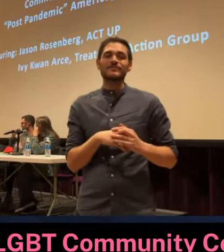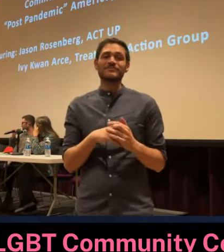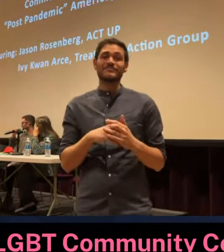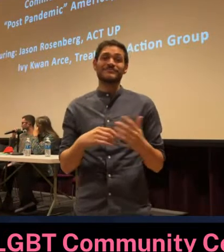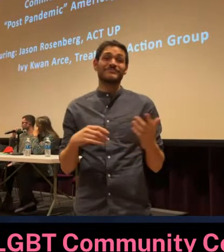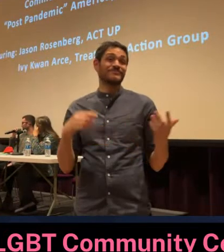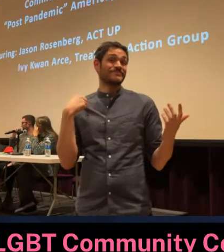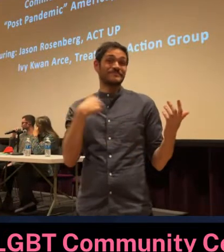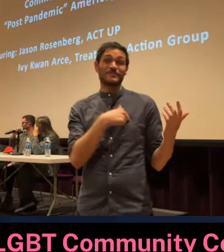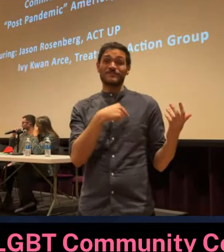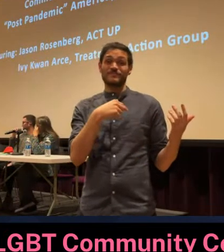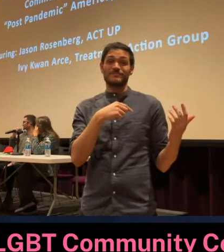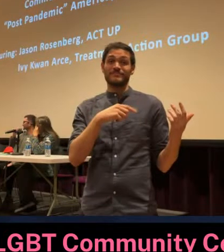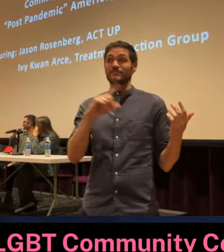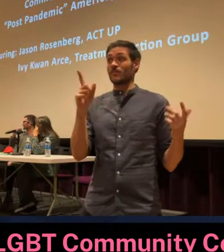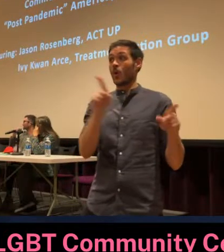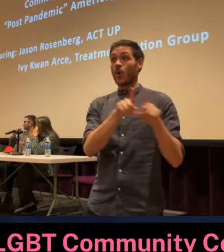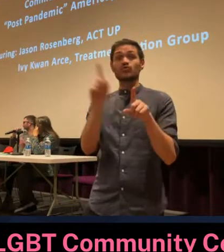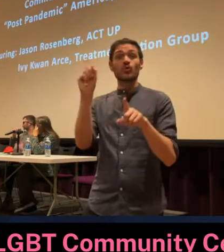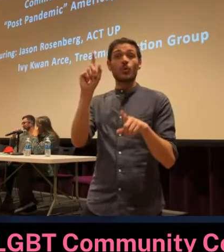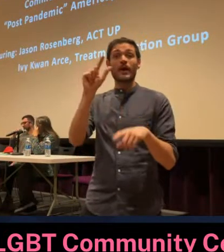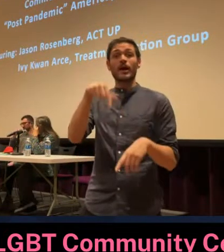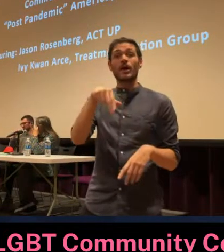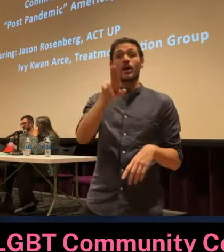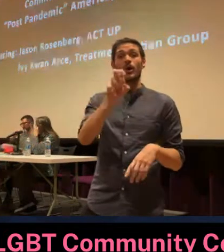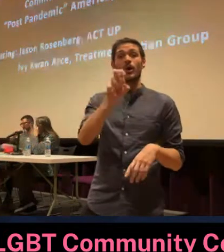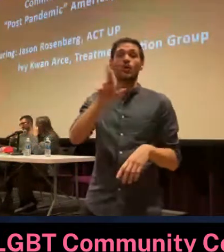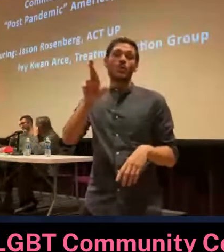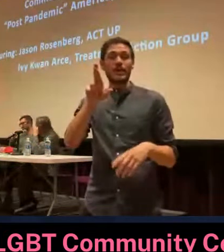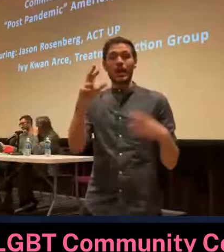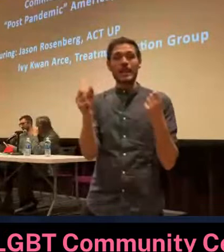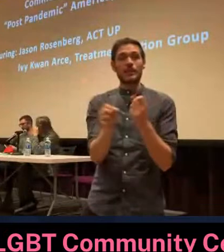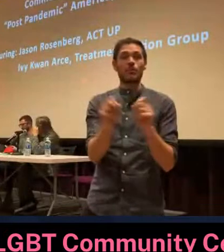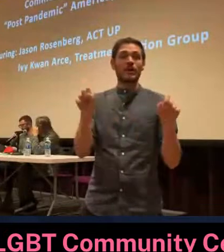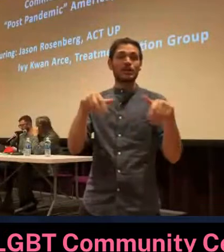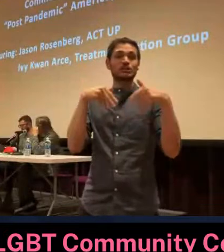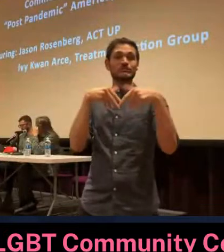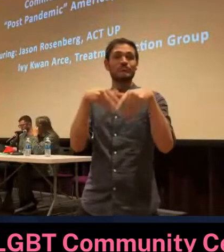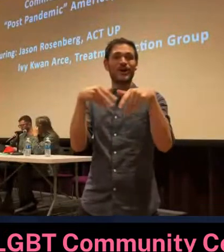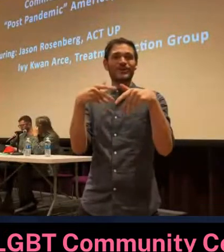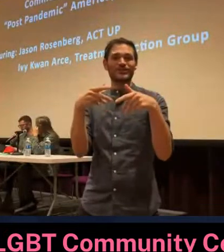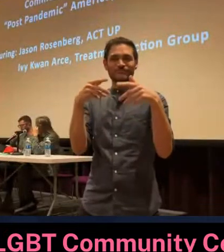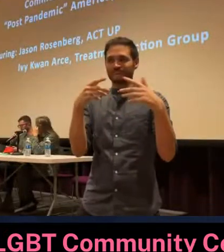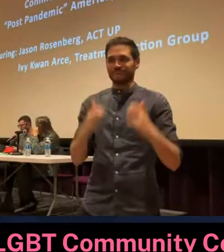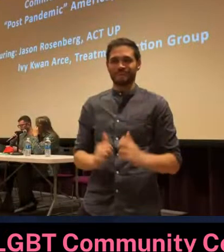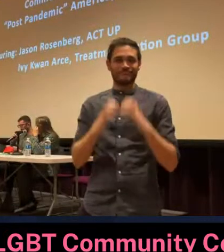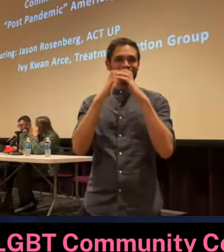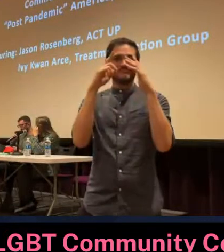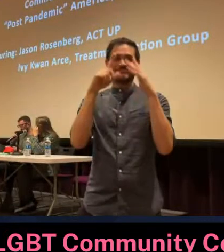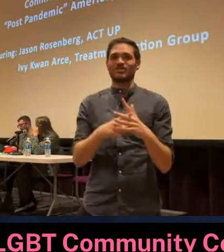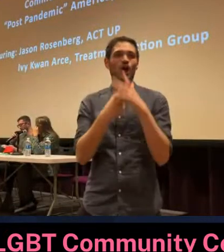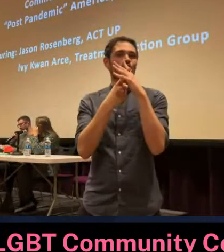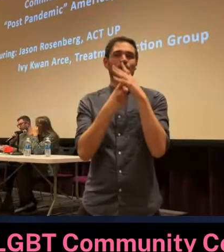where Career Liberation March happened as well. So I just want to say that first. But yeah,